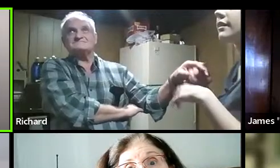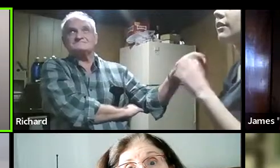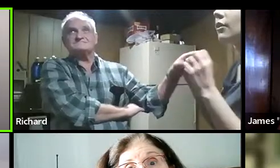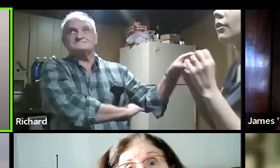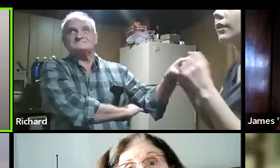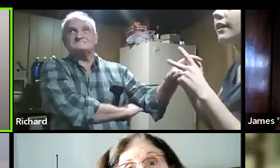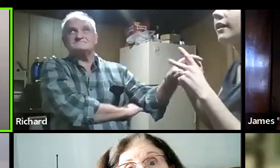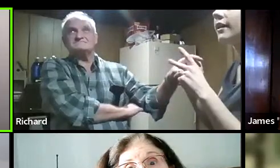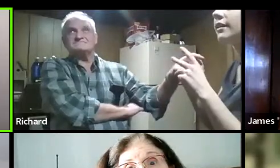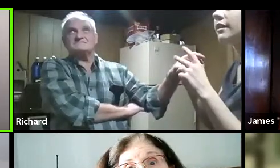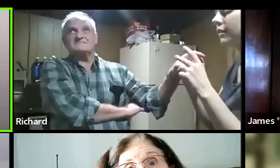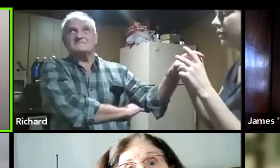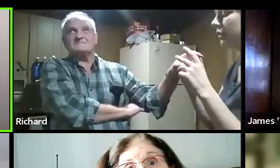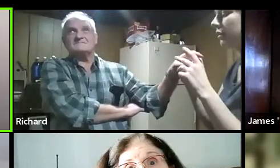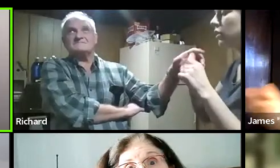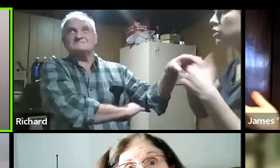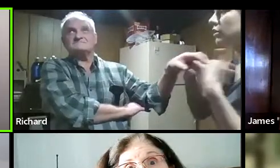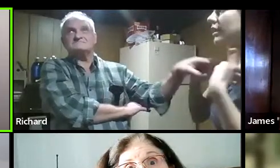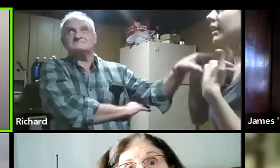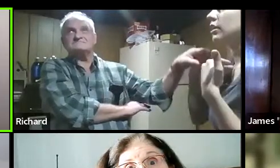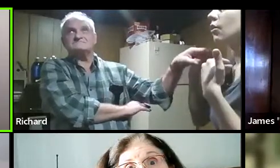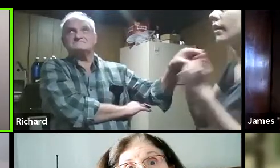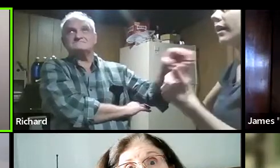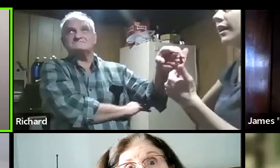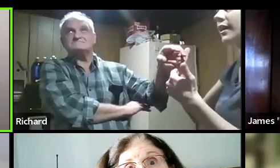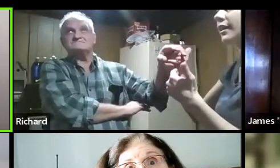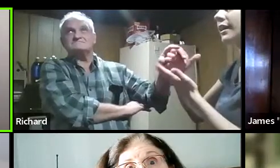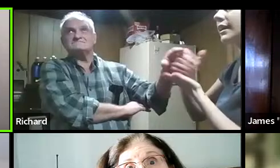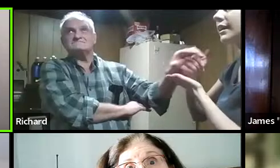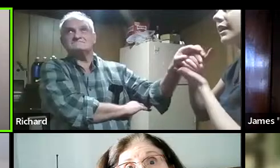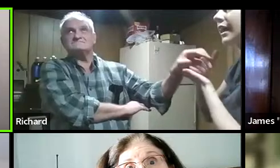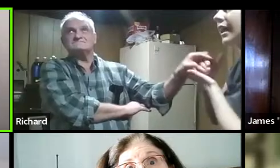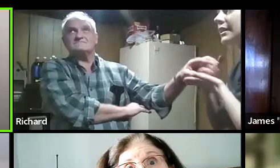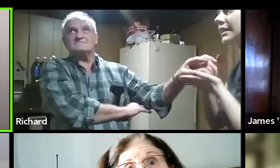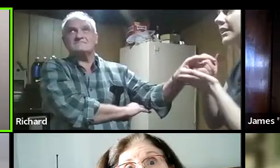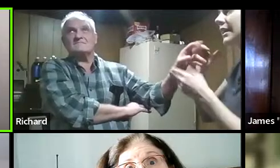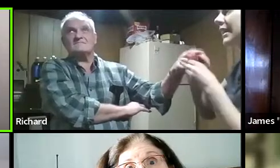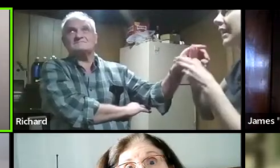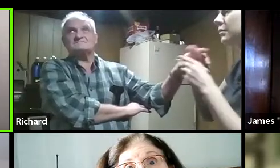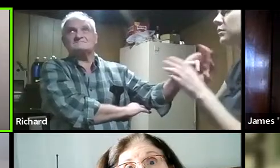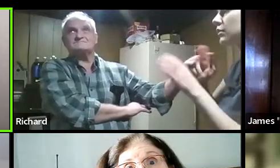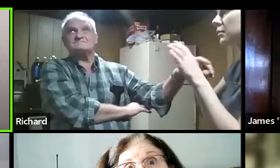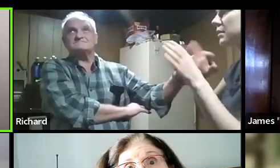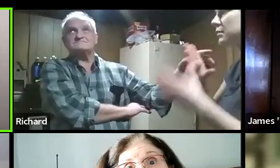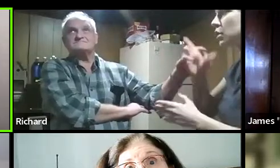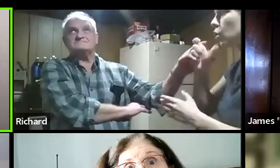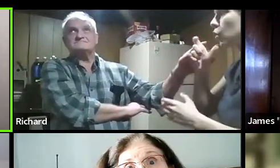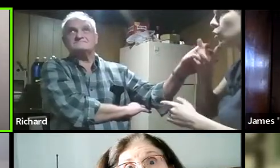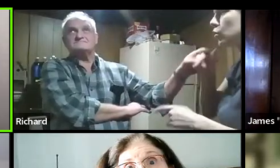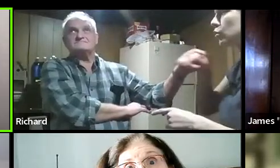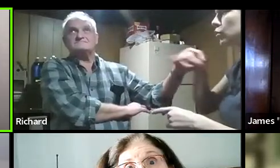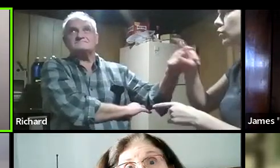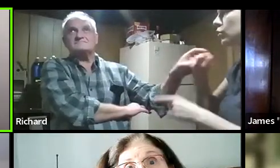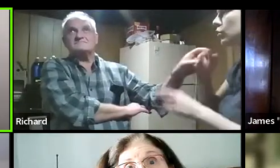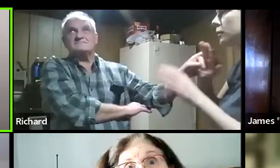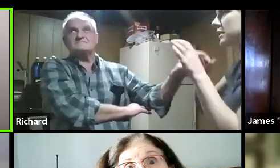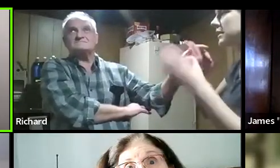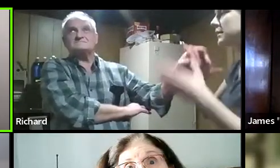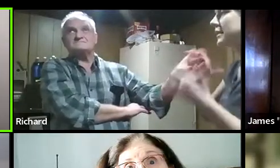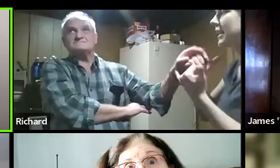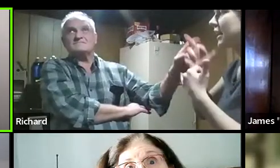Okay. Should I go ahead and collect names of the participants? Who are our participants today?